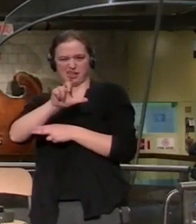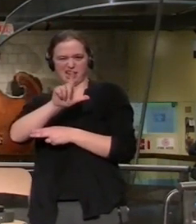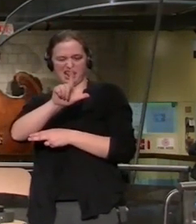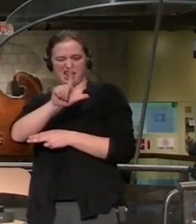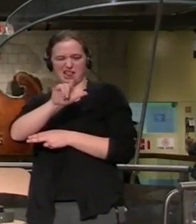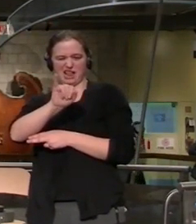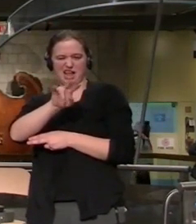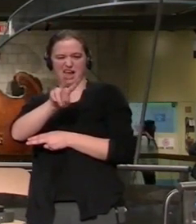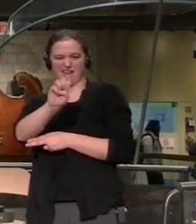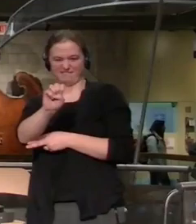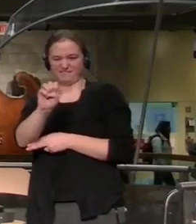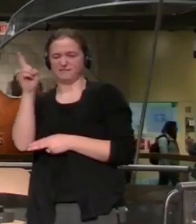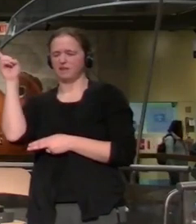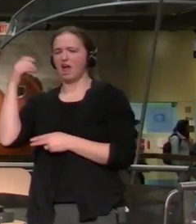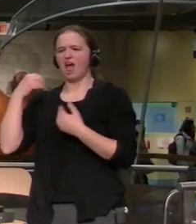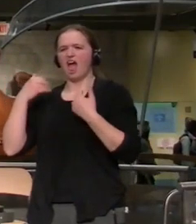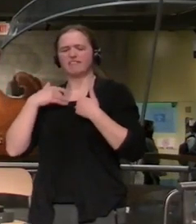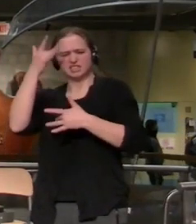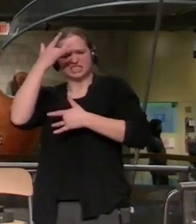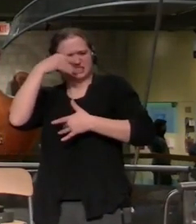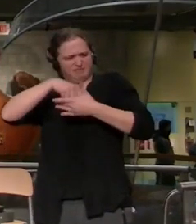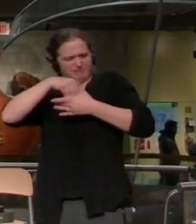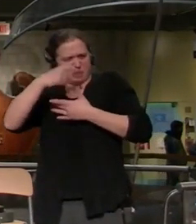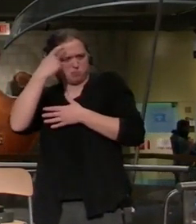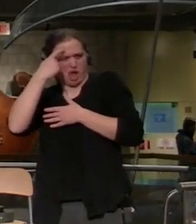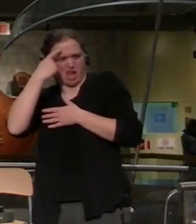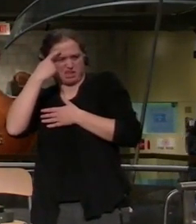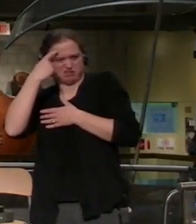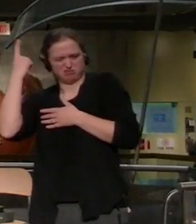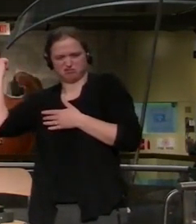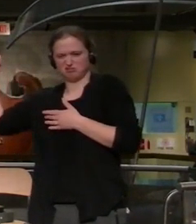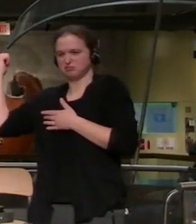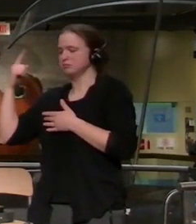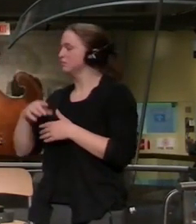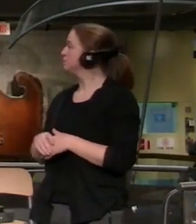virus in his brain that ate away part of his memory center.